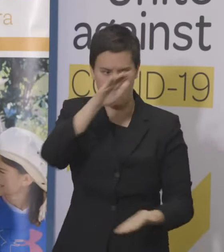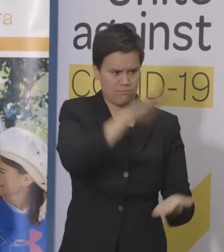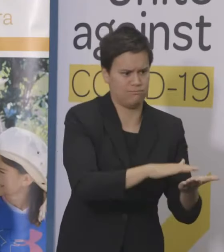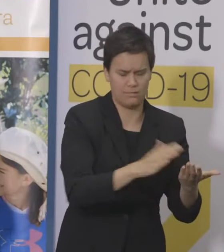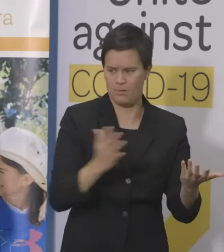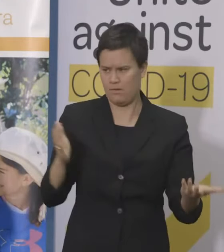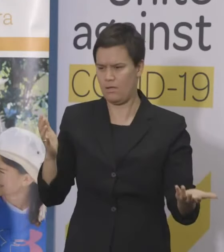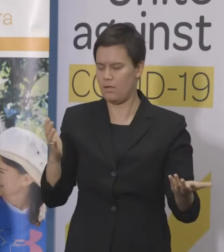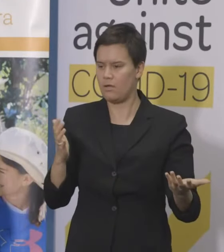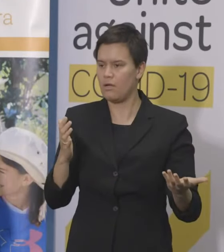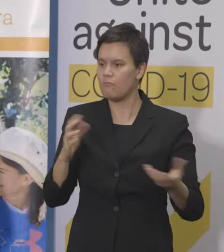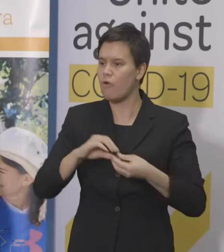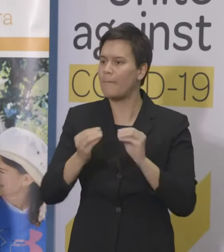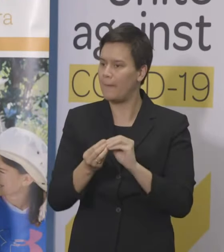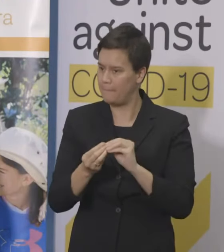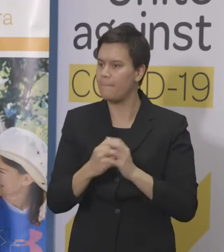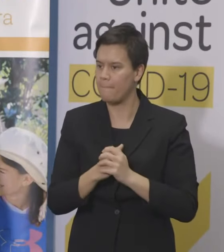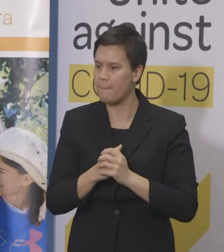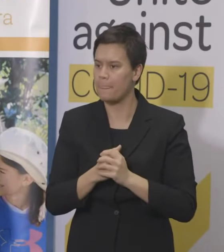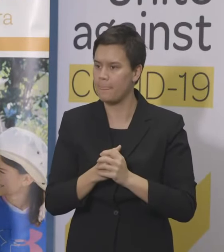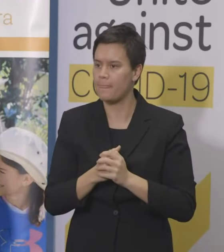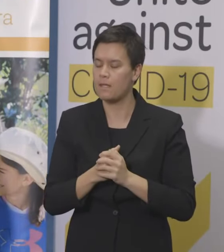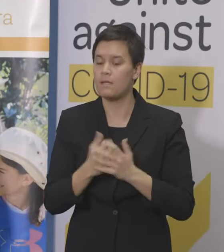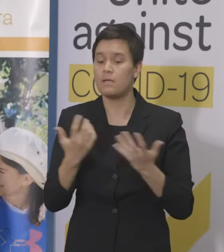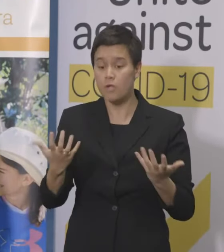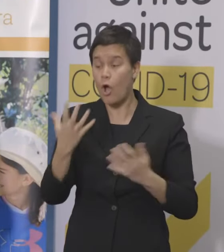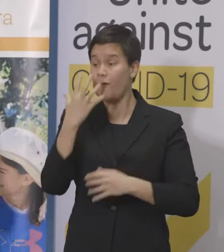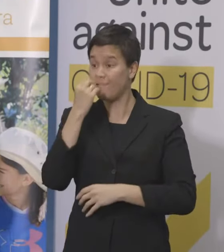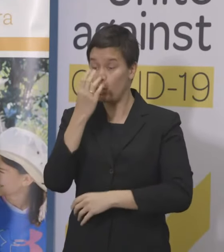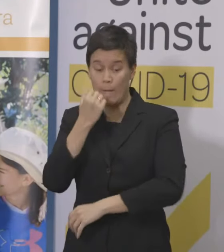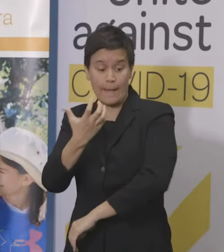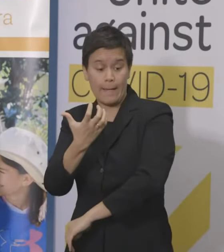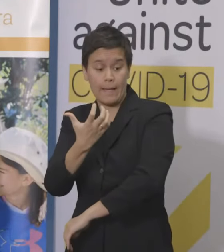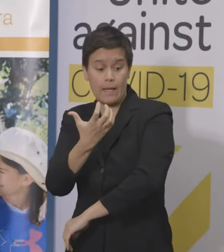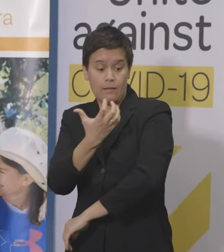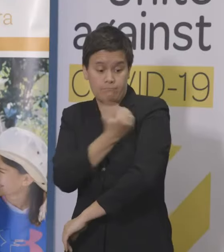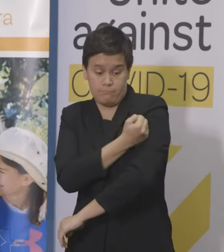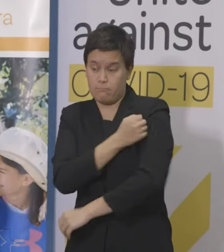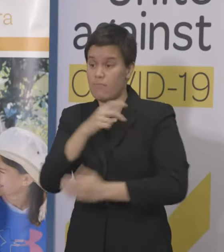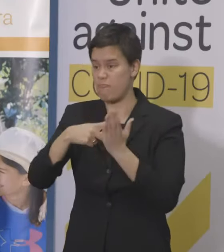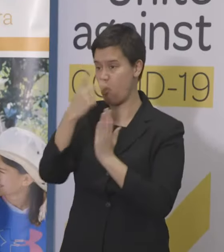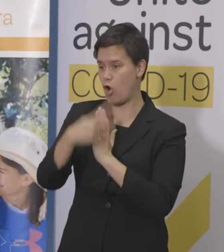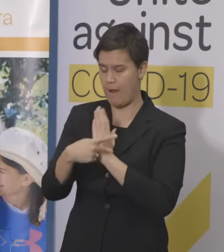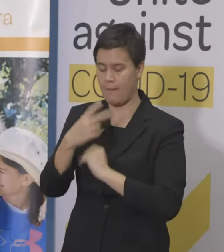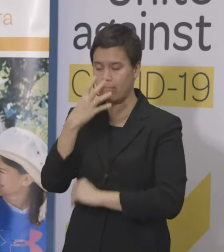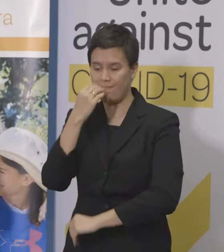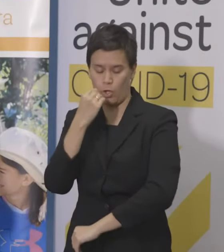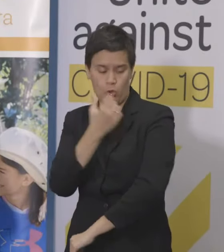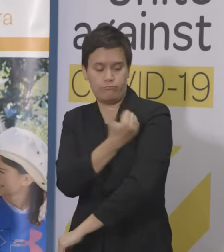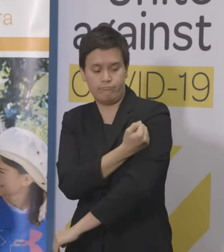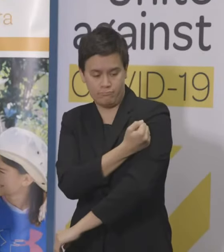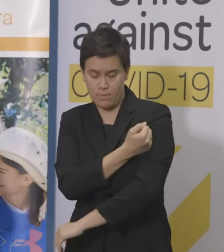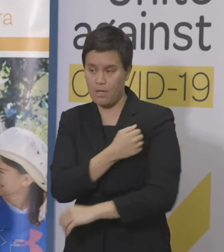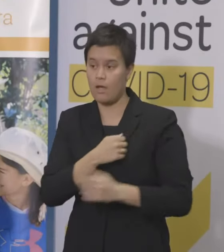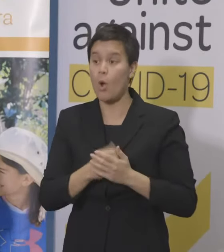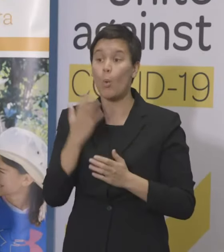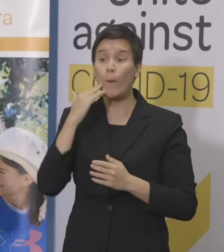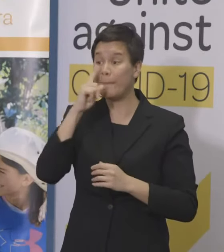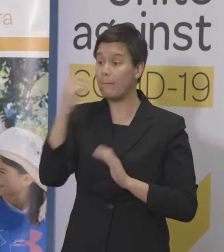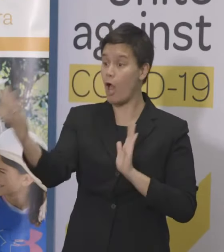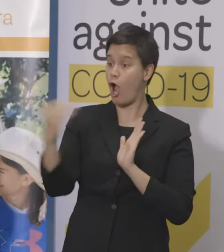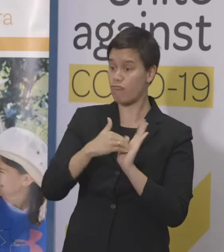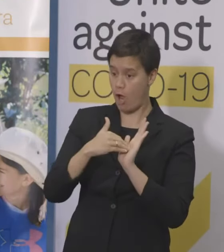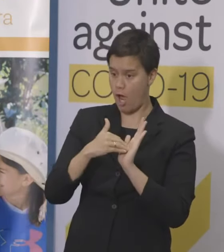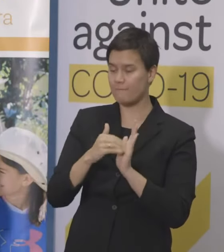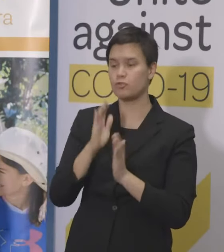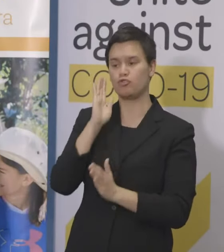that the immunisation campaign happened, the orders were being filled on a first-come, first-served